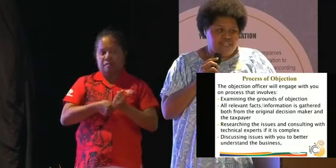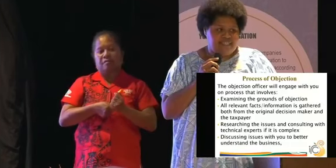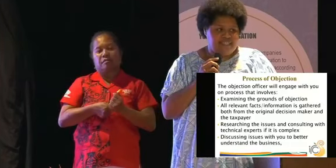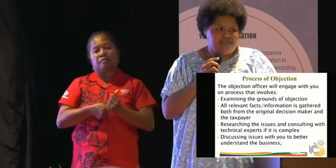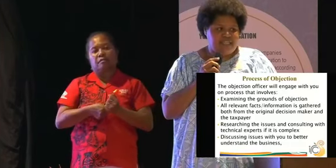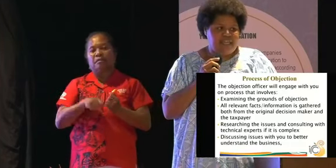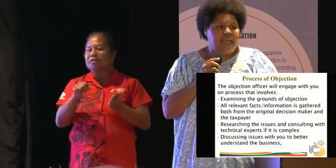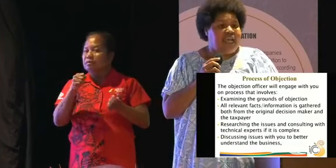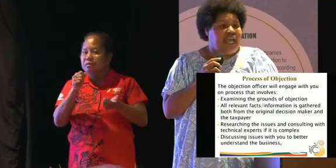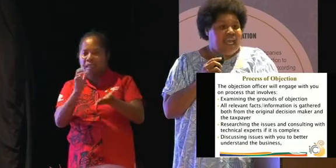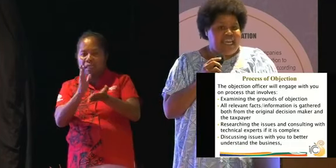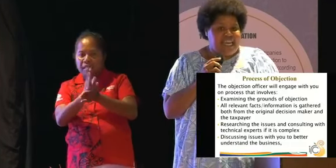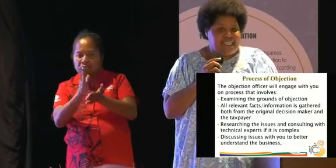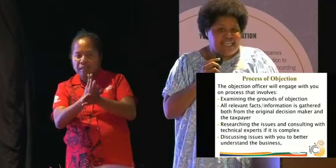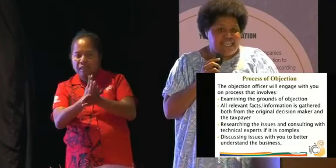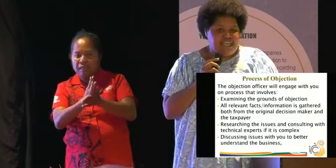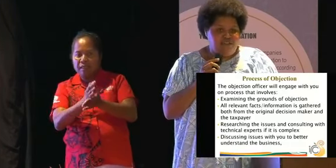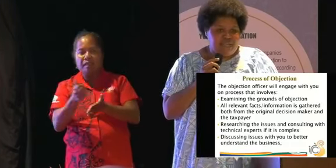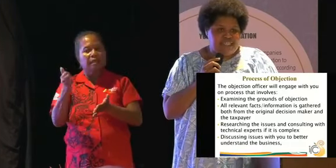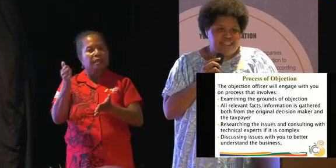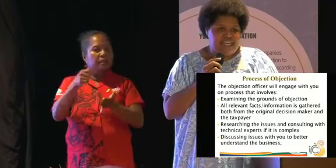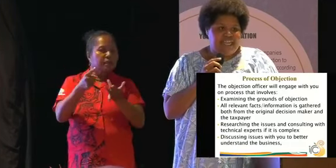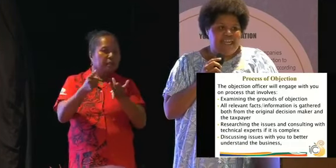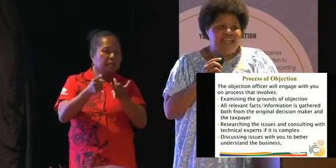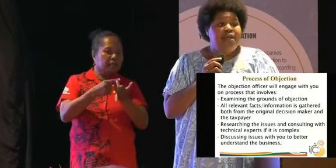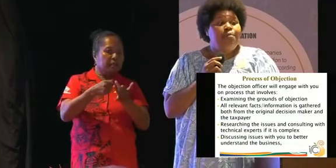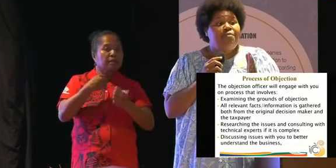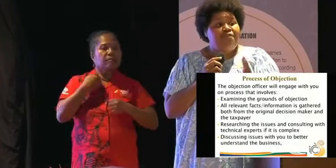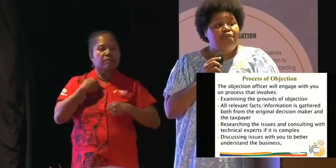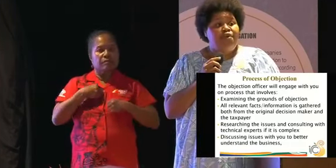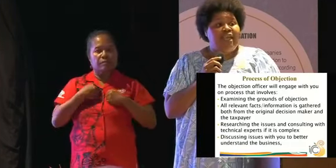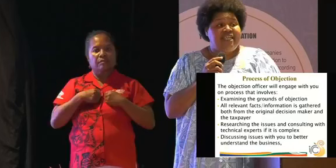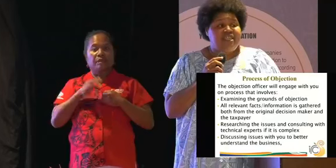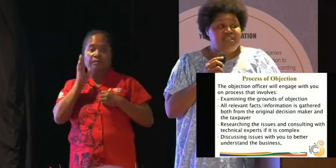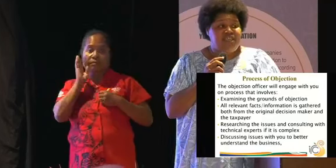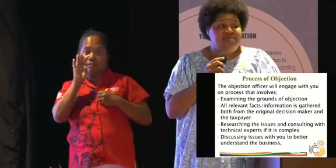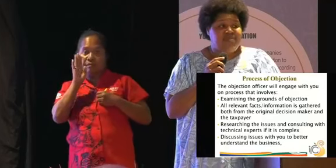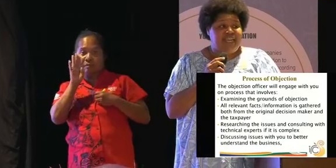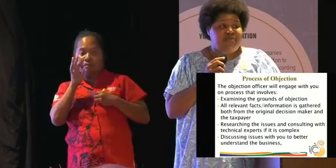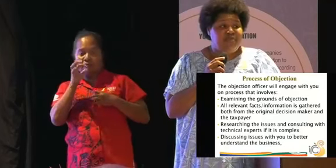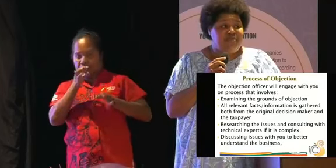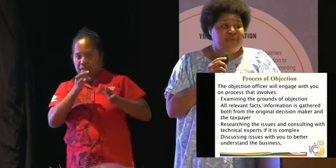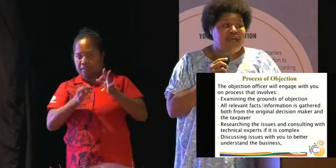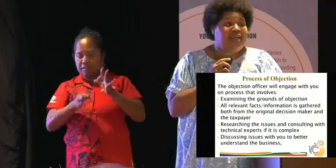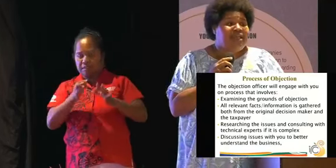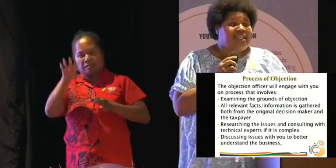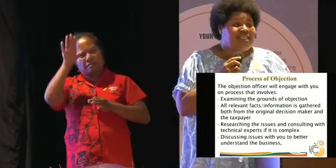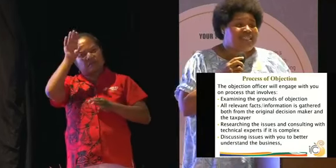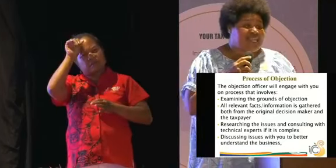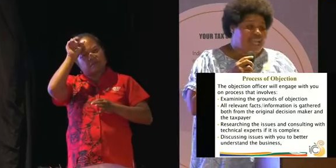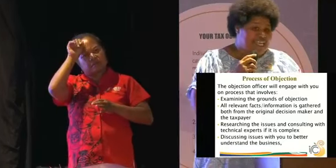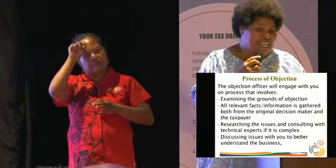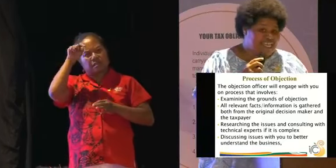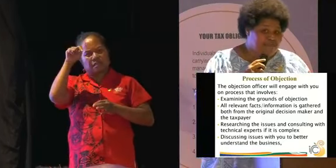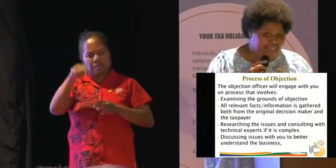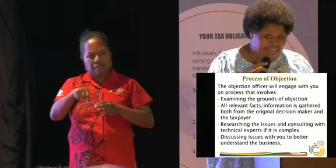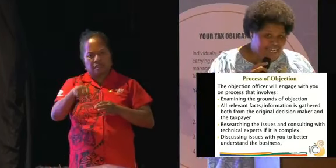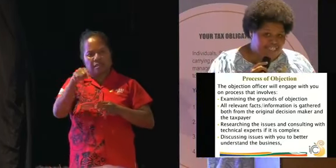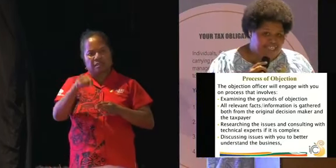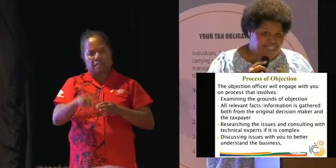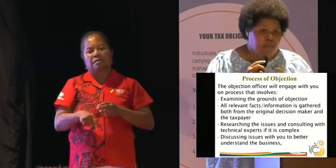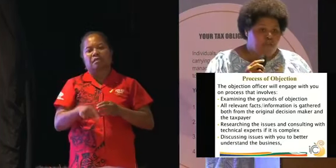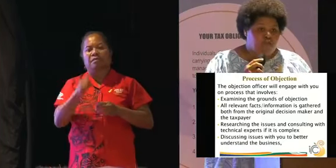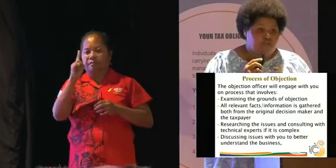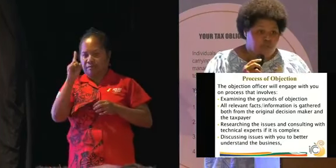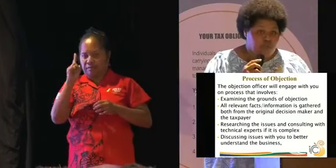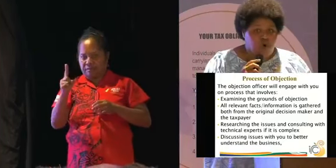dissatisfaction to the assessment, any other technical matters that are there before a decision is made. And remember, this is an